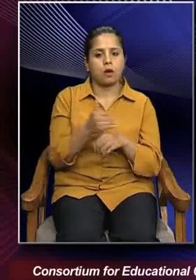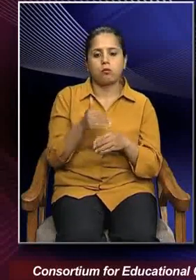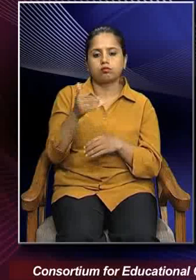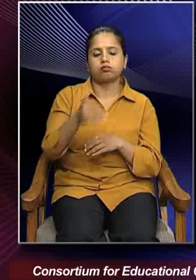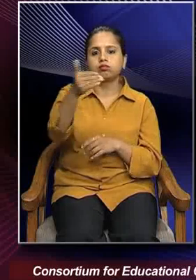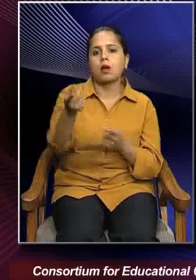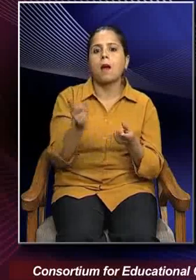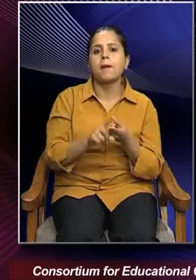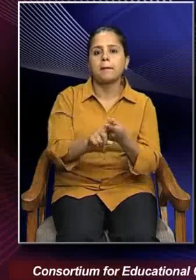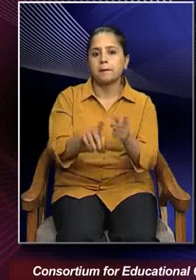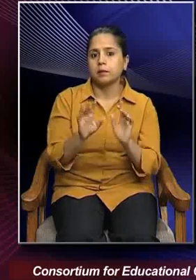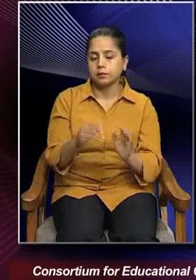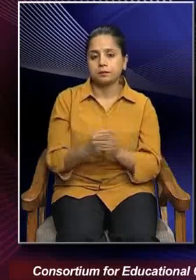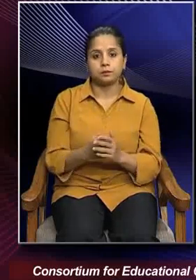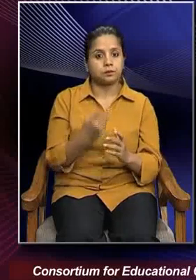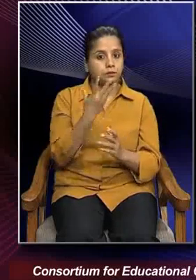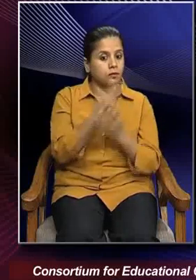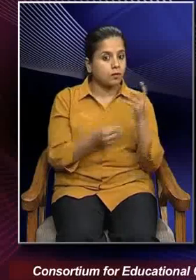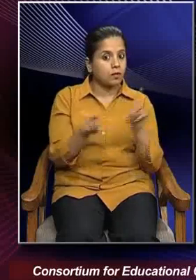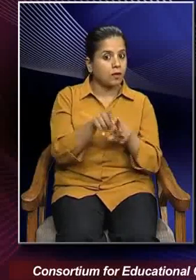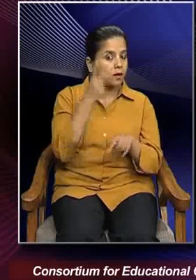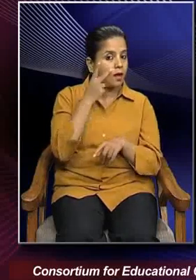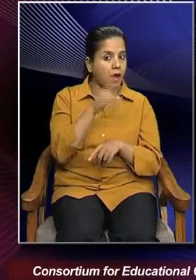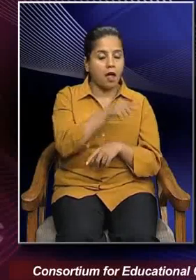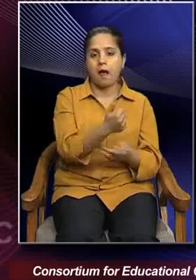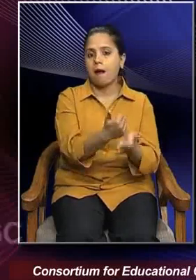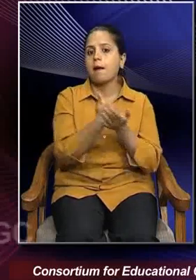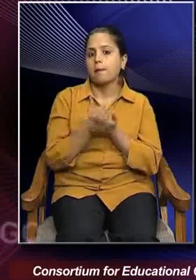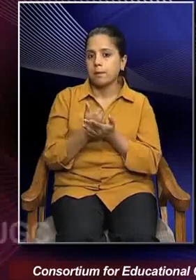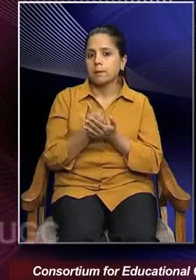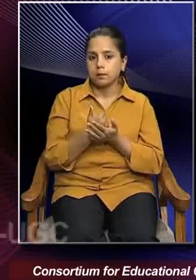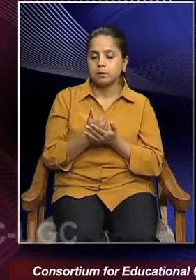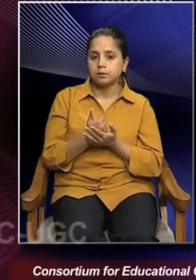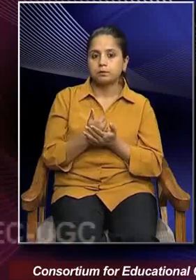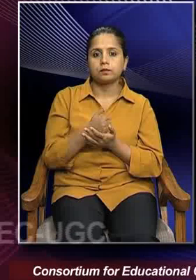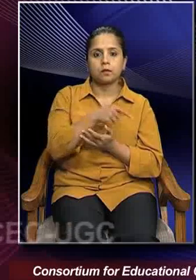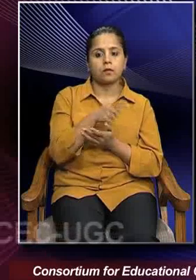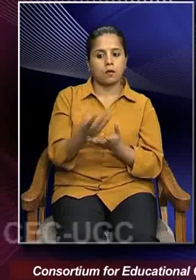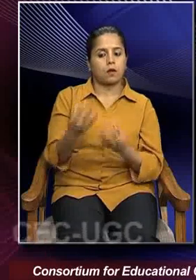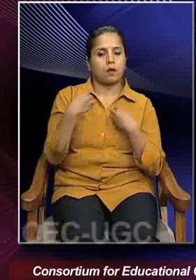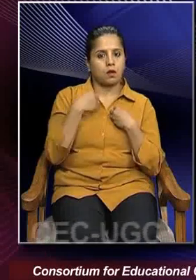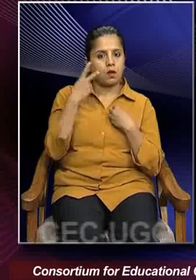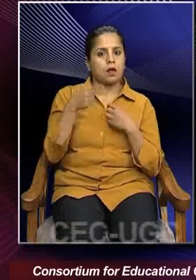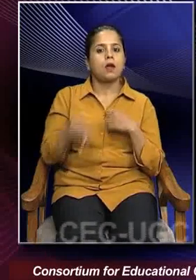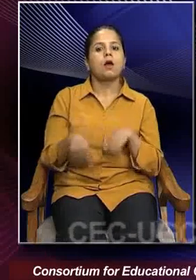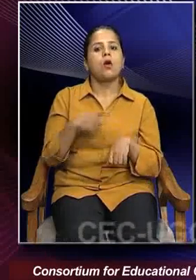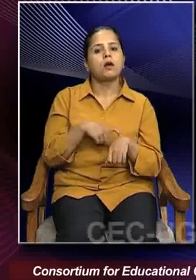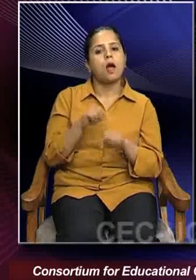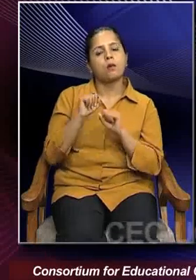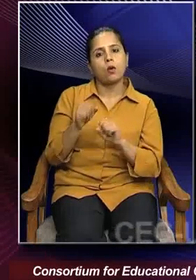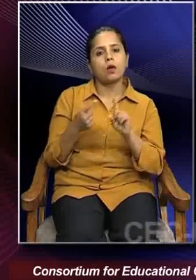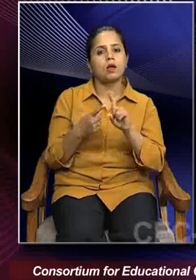occur. Along with that, it also helps us to perceive the temporal aspects of